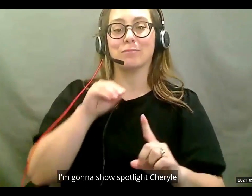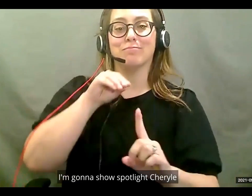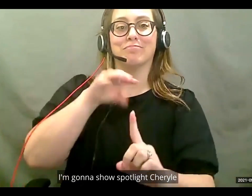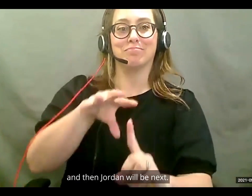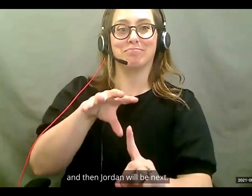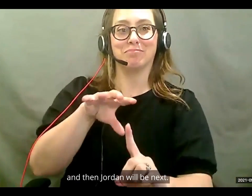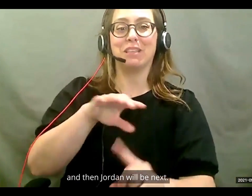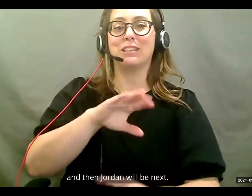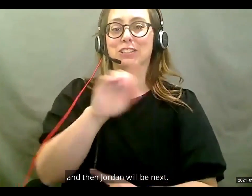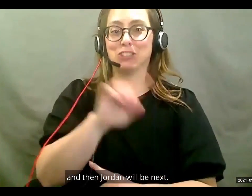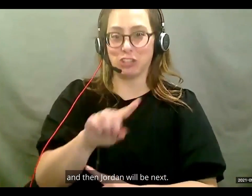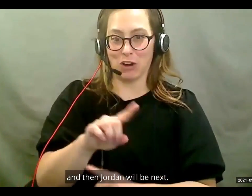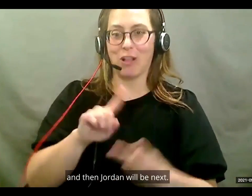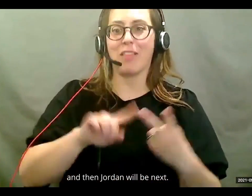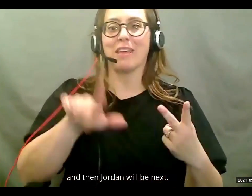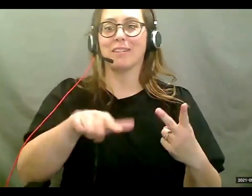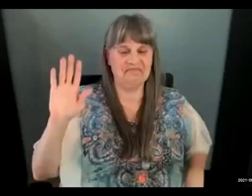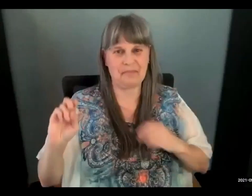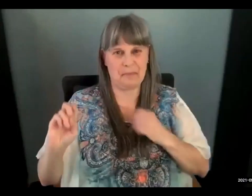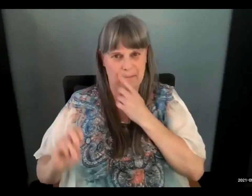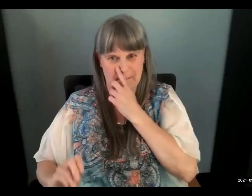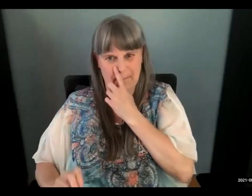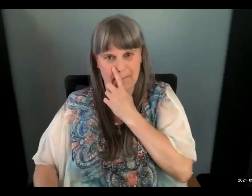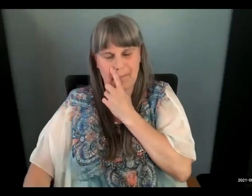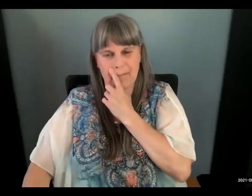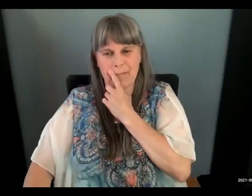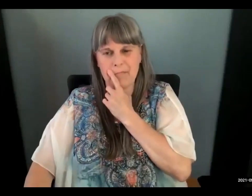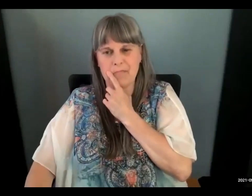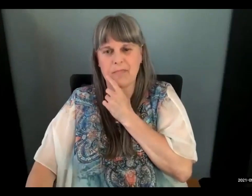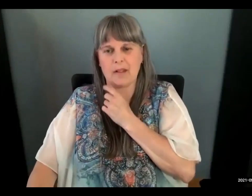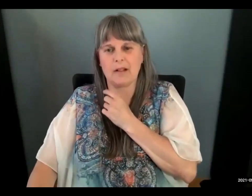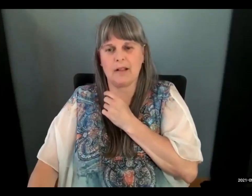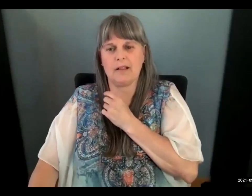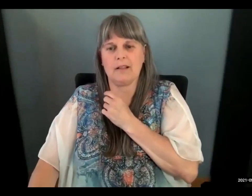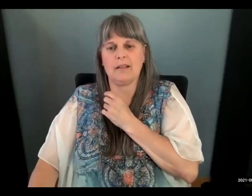spotlight Cheryle, and then Jordan will be next.